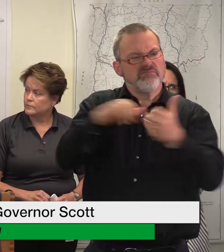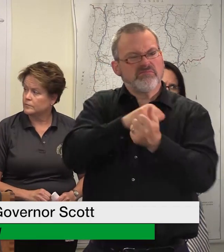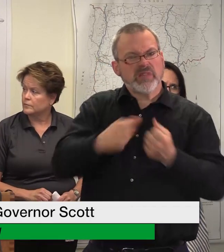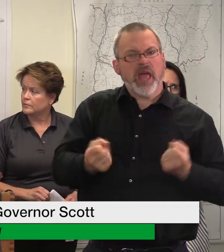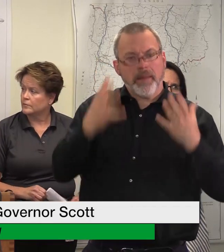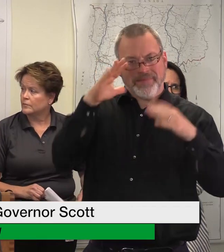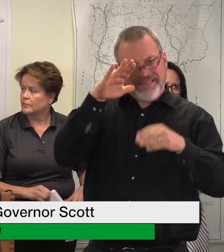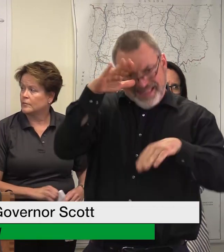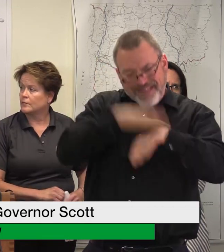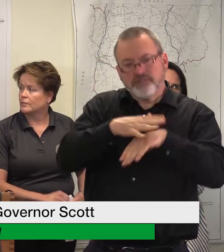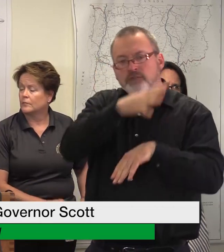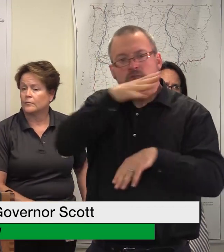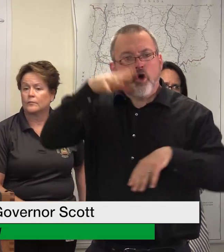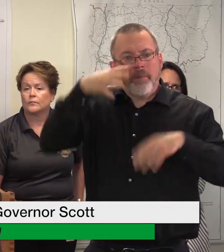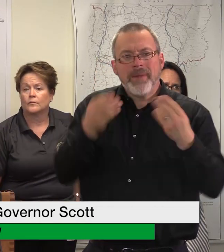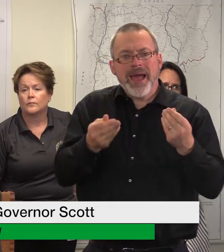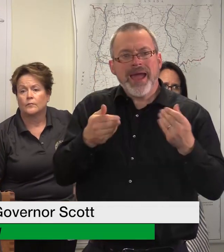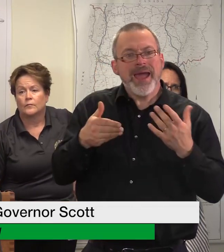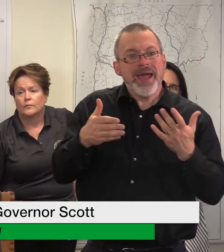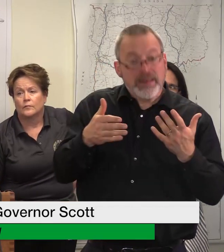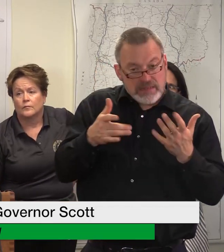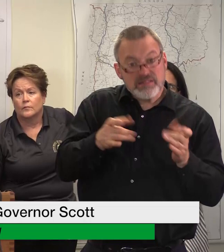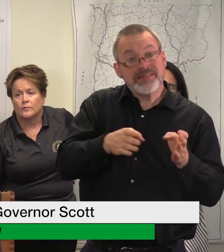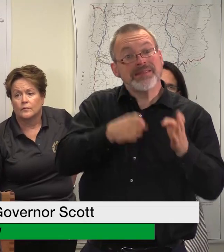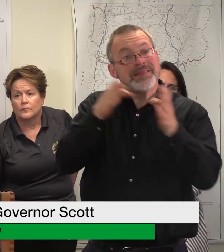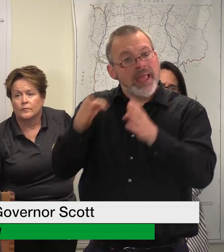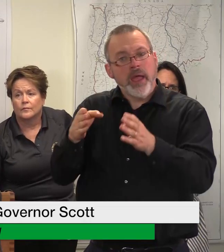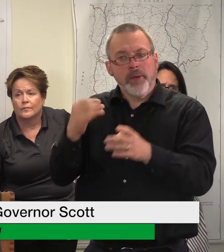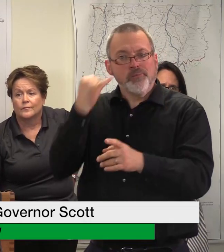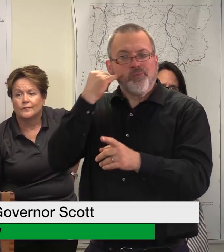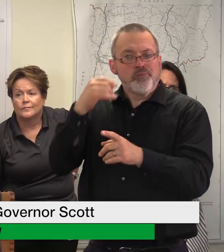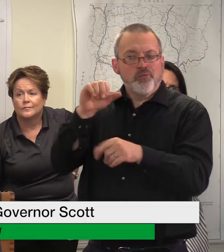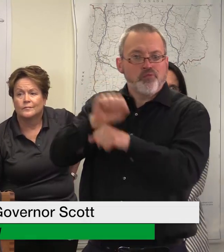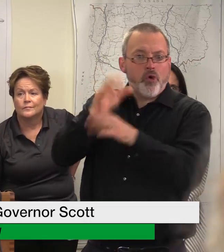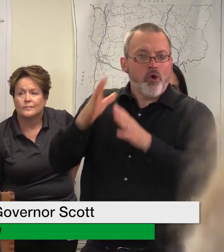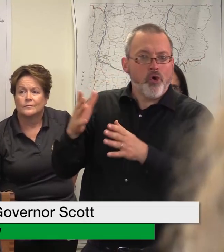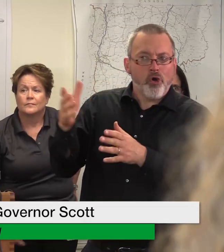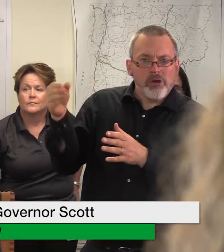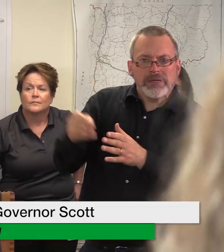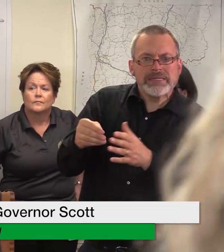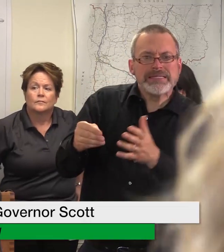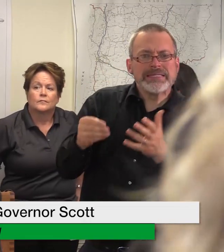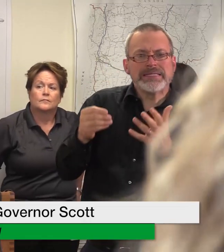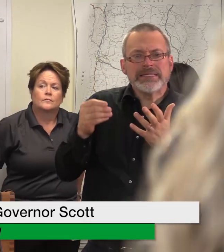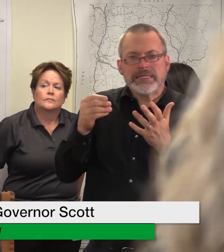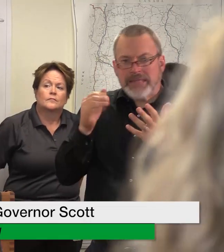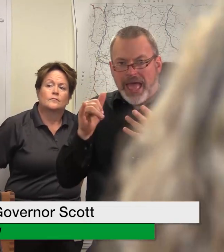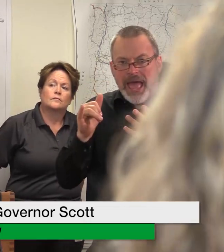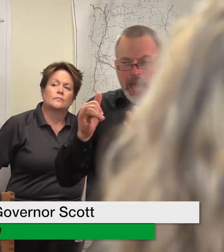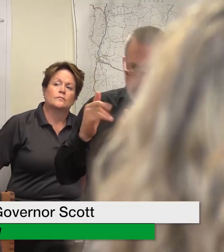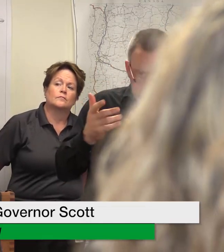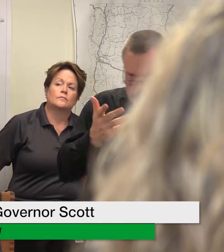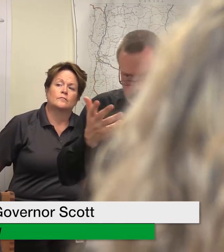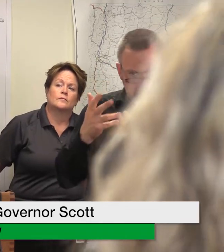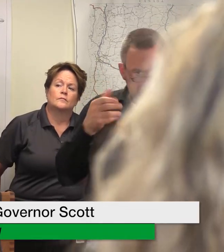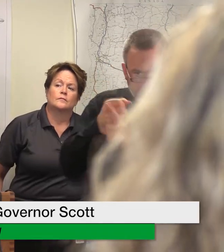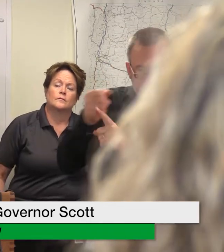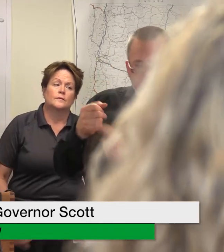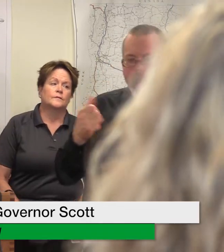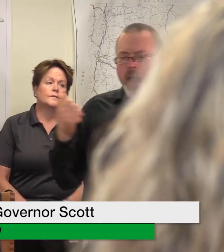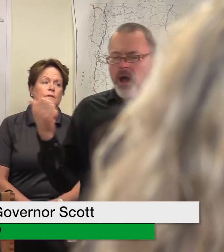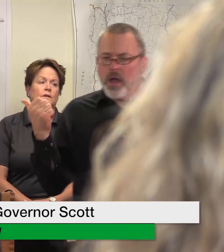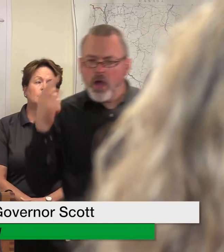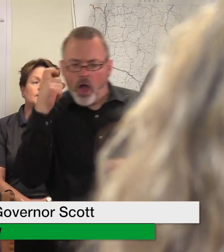to help the workers who are there? Are you talking about their residents or the maybe some